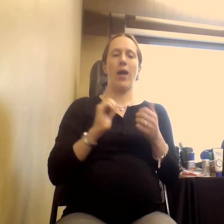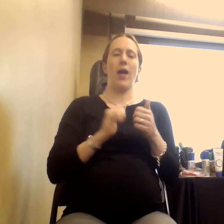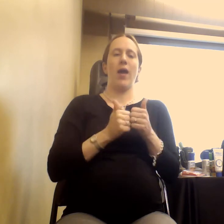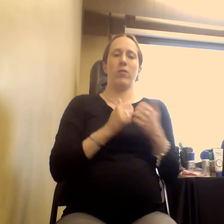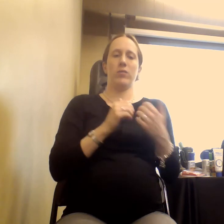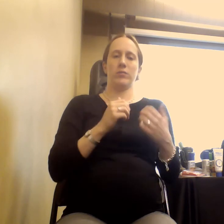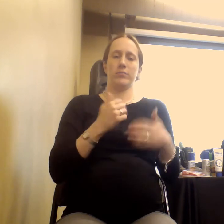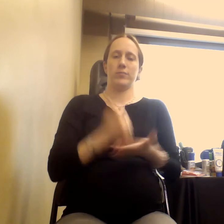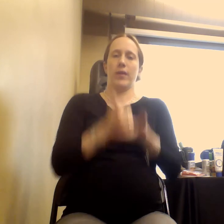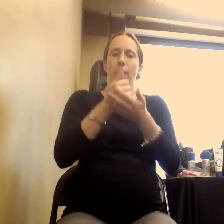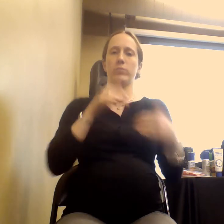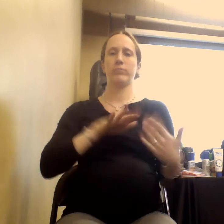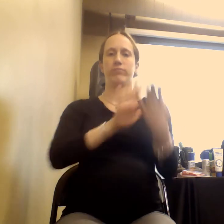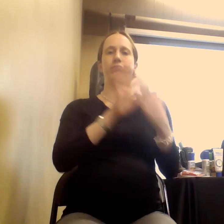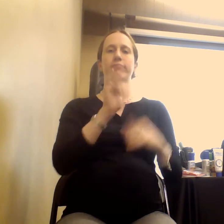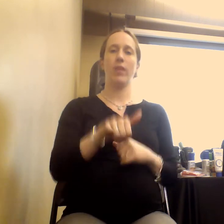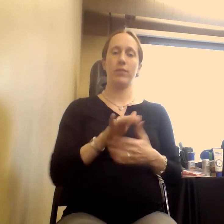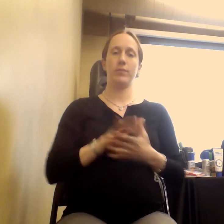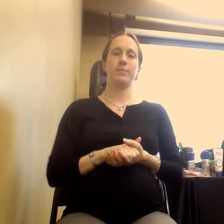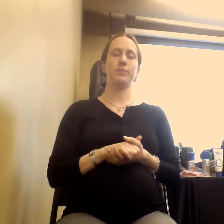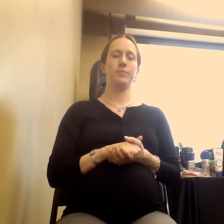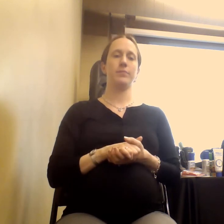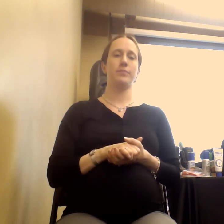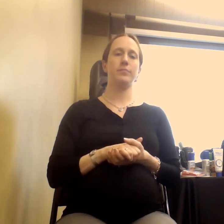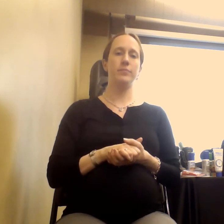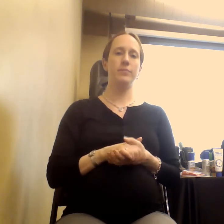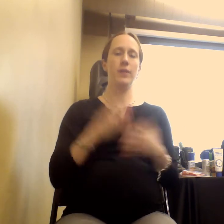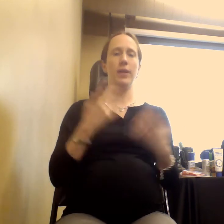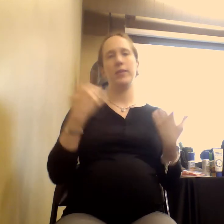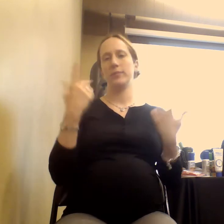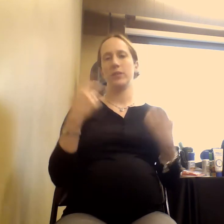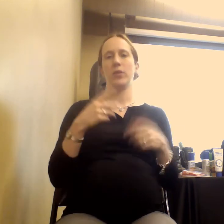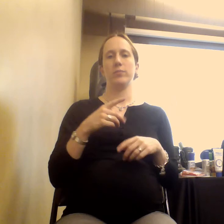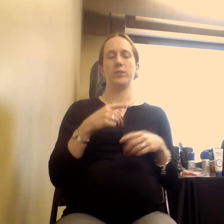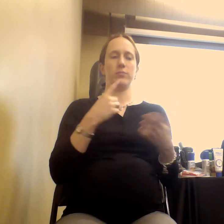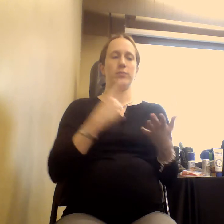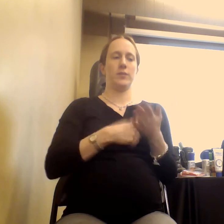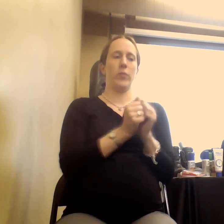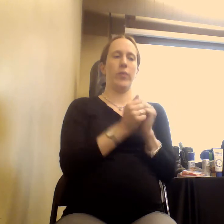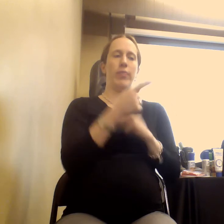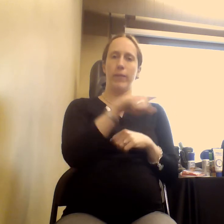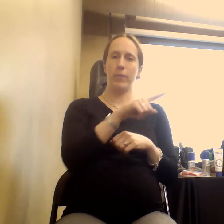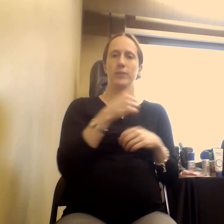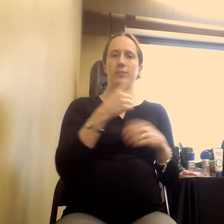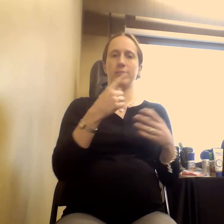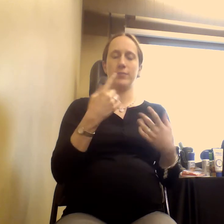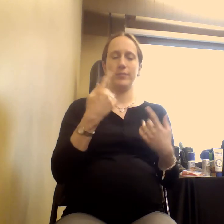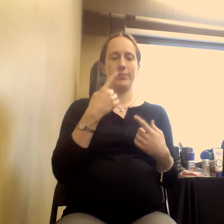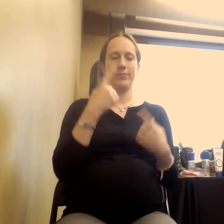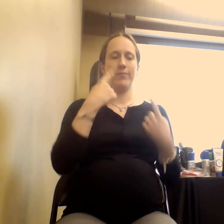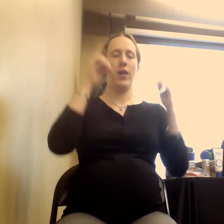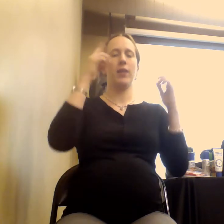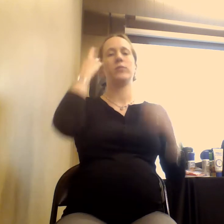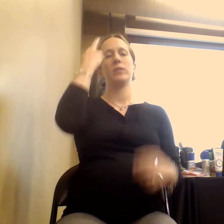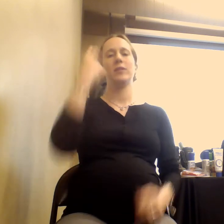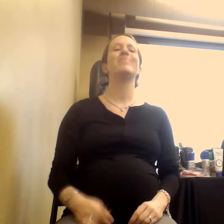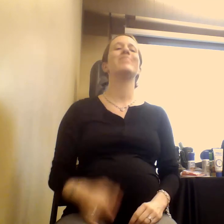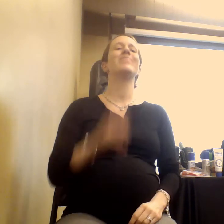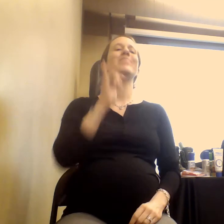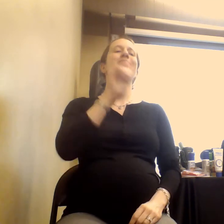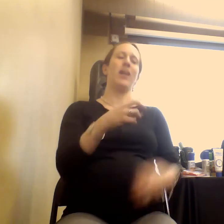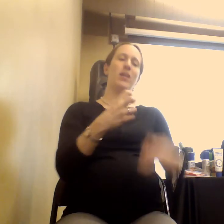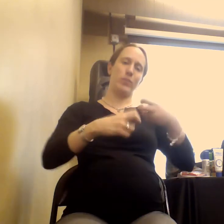and finally they realize, oh, this is what's going on. So let them know. It's nothing to be ashamed of.